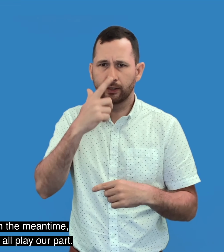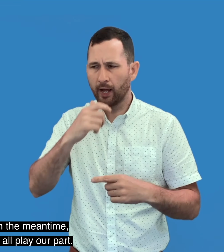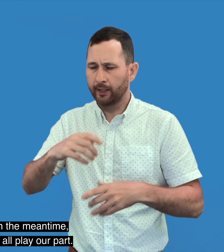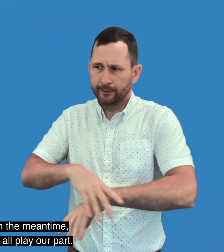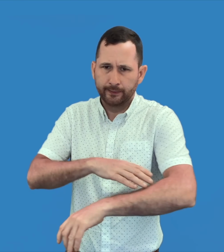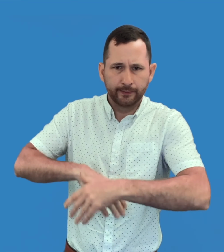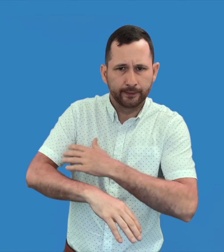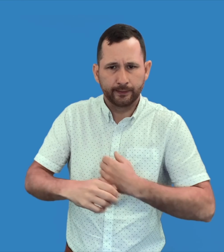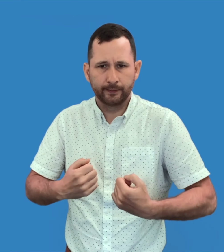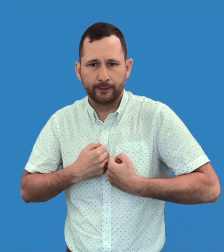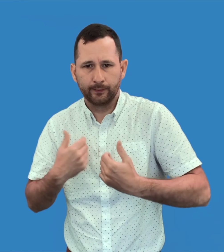part.